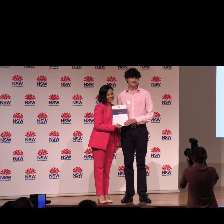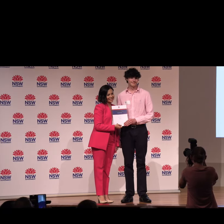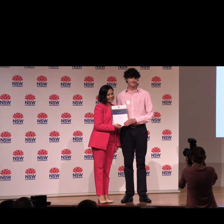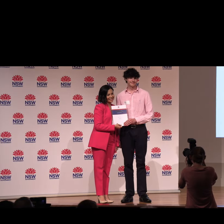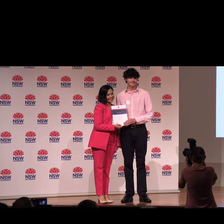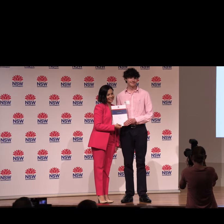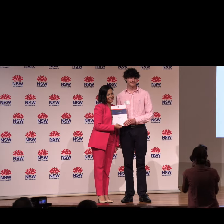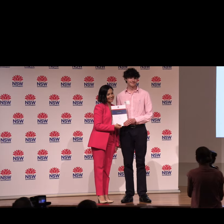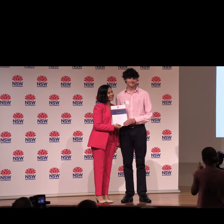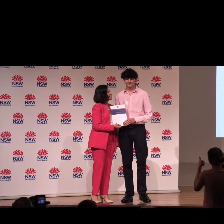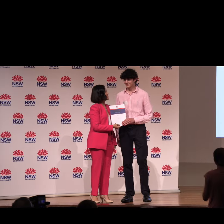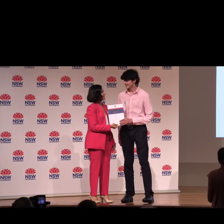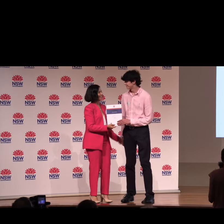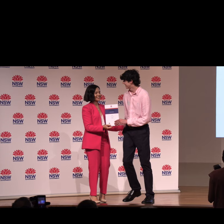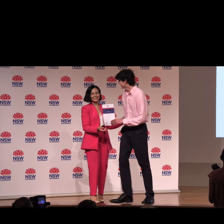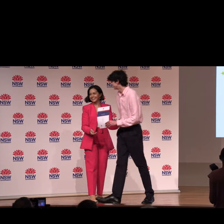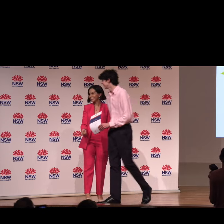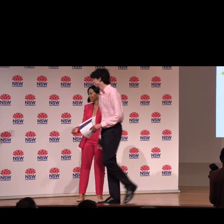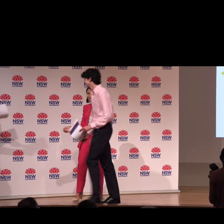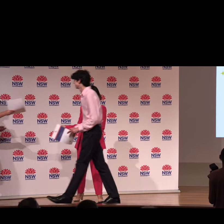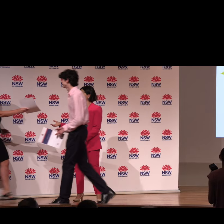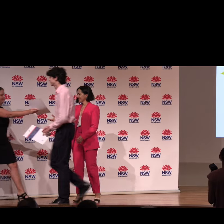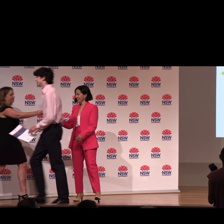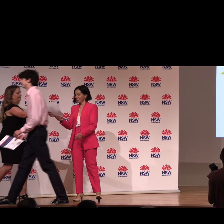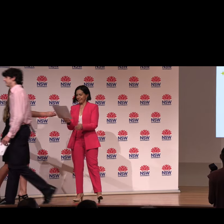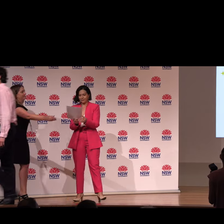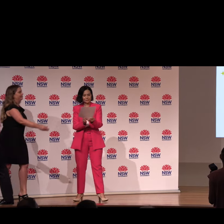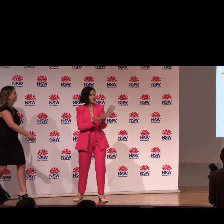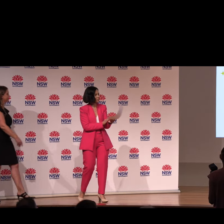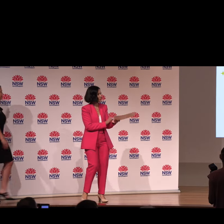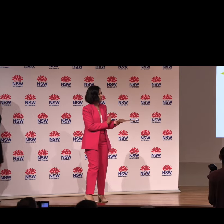In Music One, Hugh Brinley, Belmont Christian College.